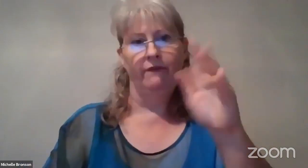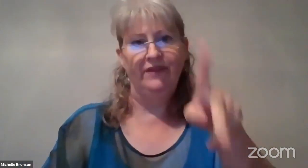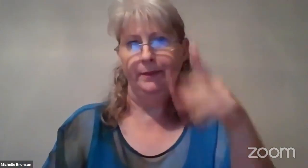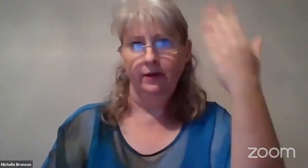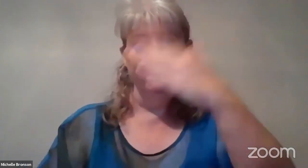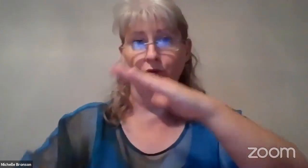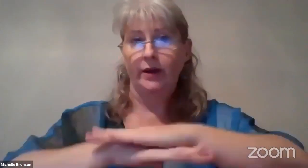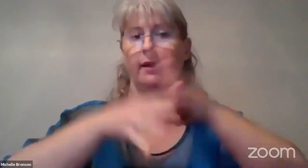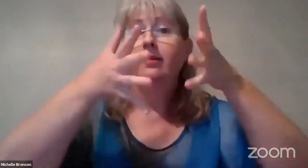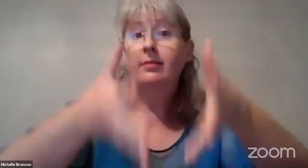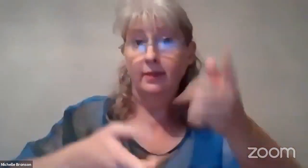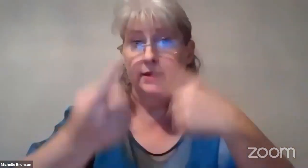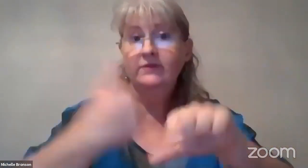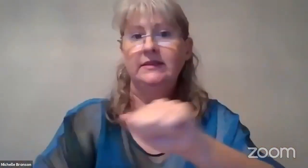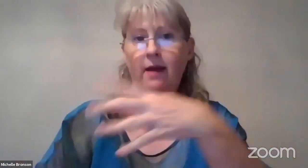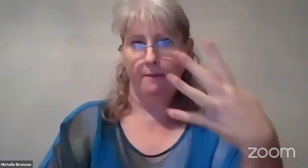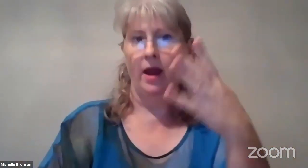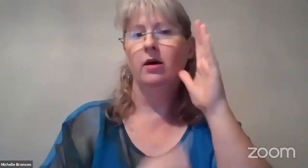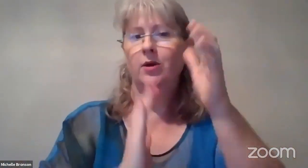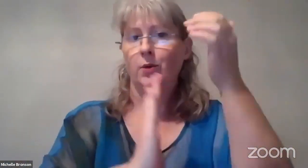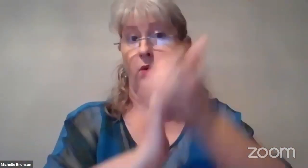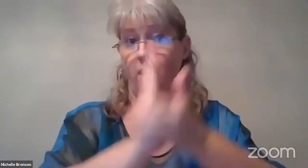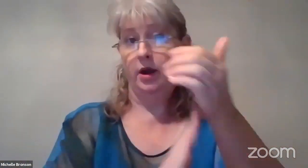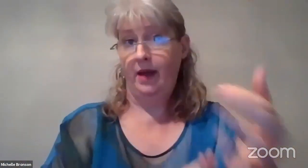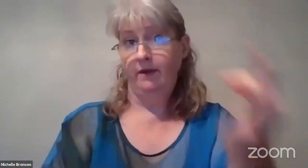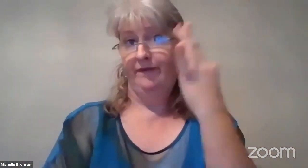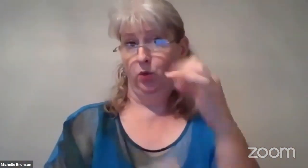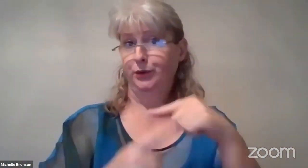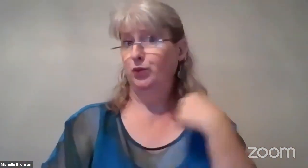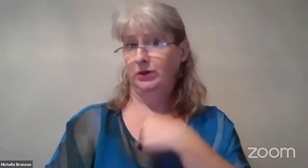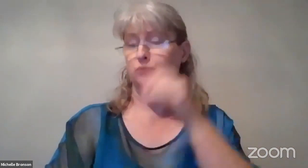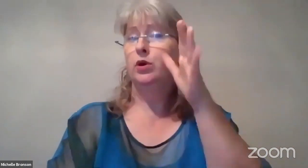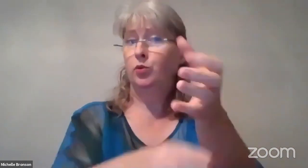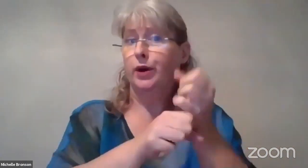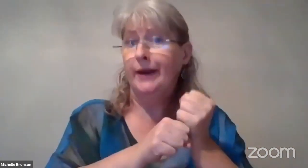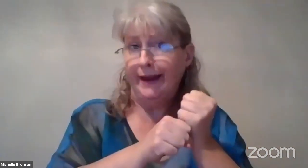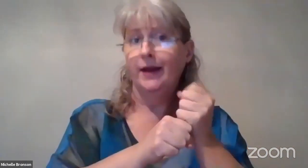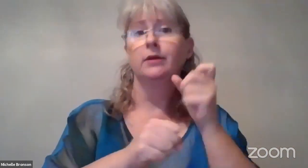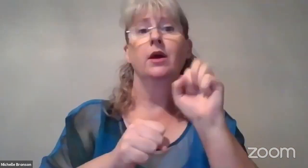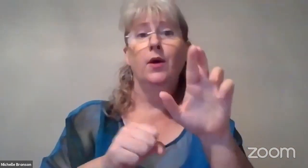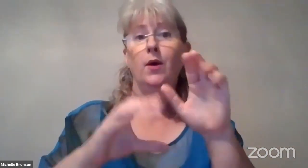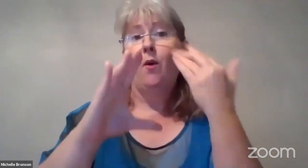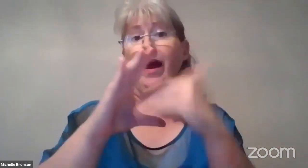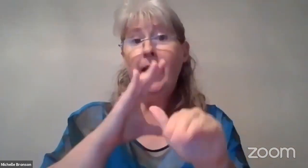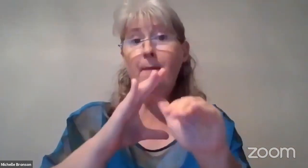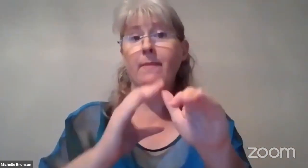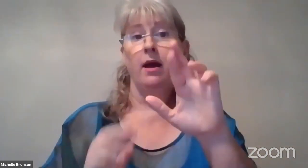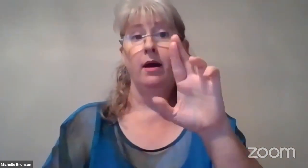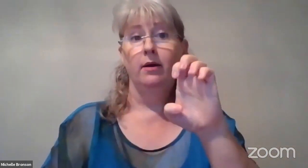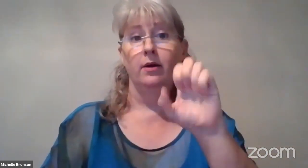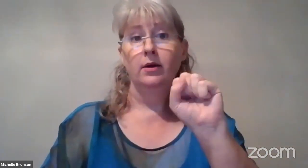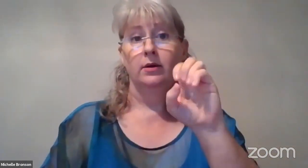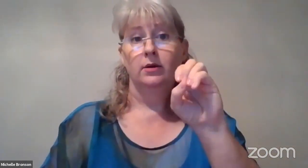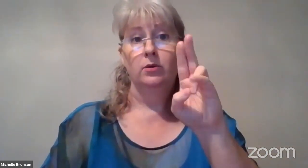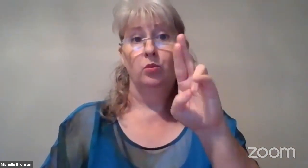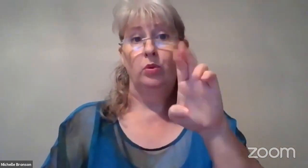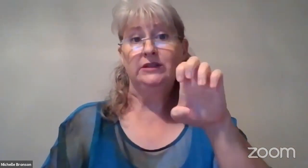the best response is always going to be contact the front desk, because any information or question will automatically be routed to the